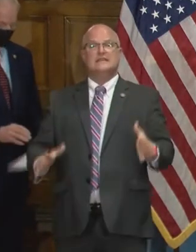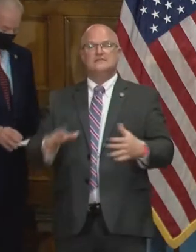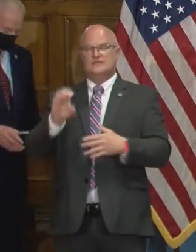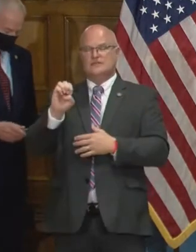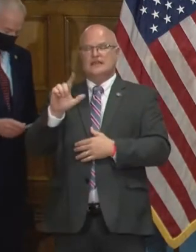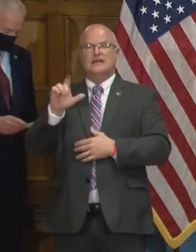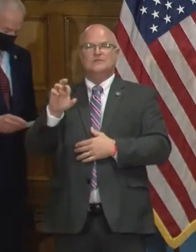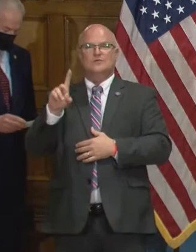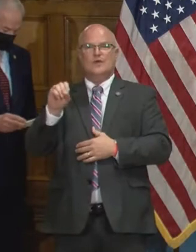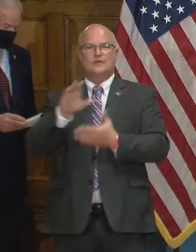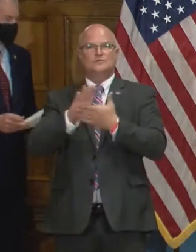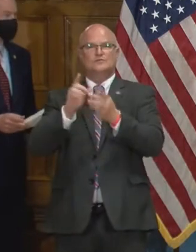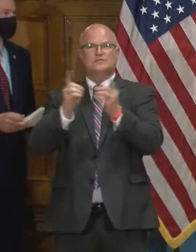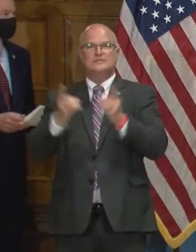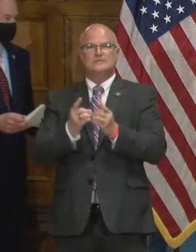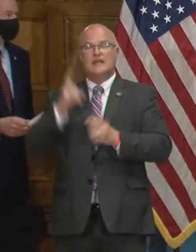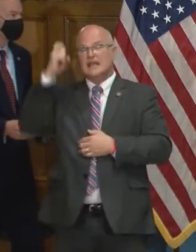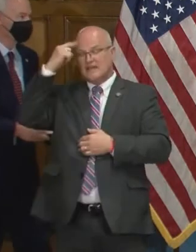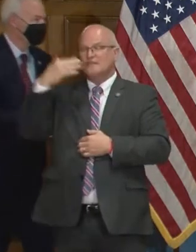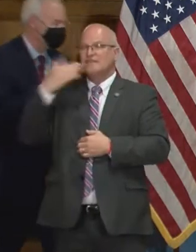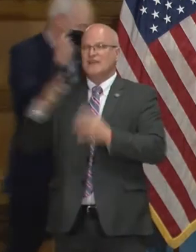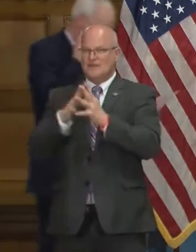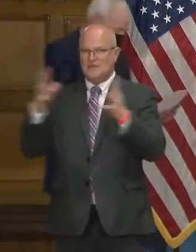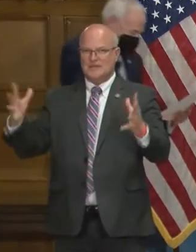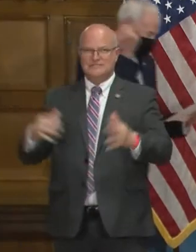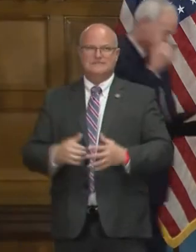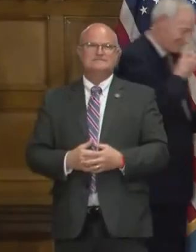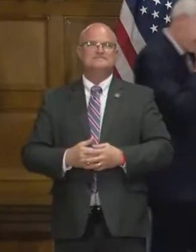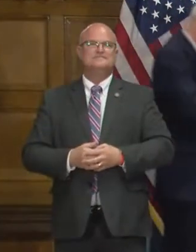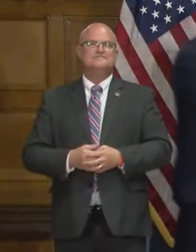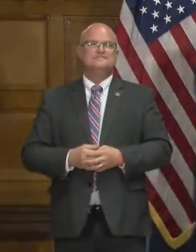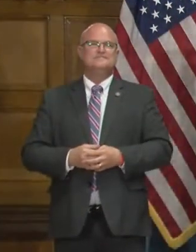Rey School District. Governor, thank you very much.